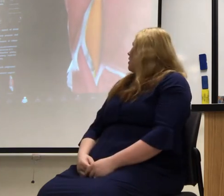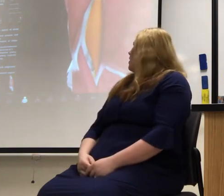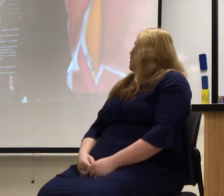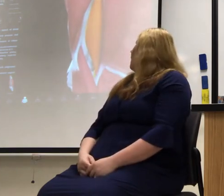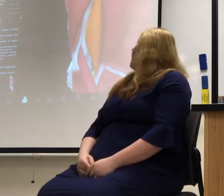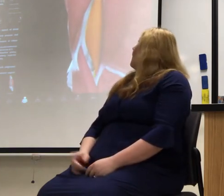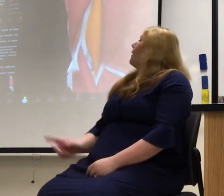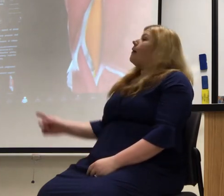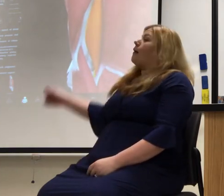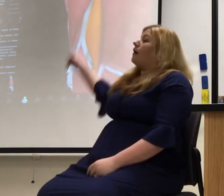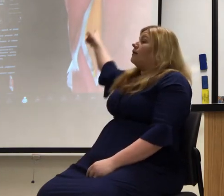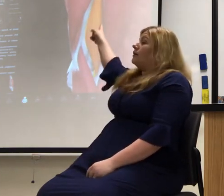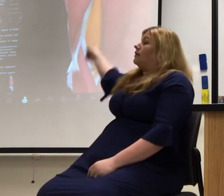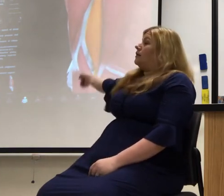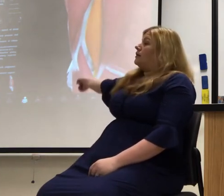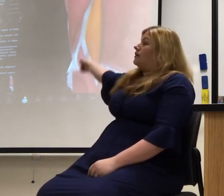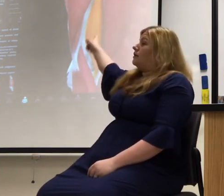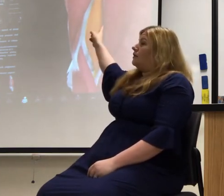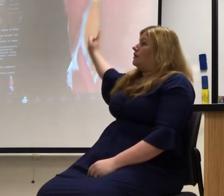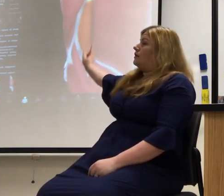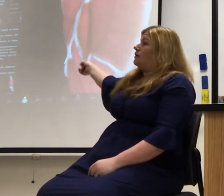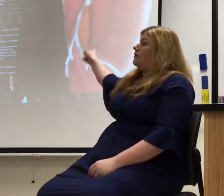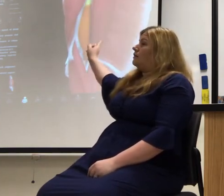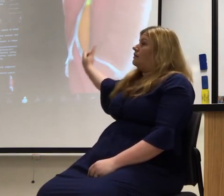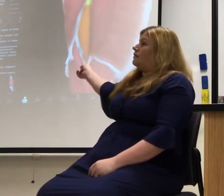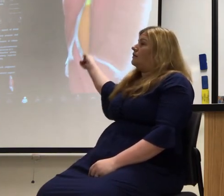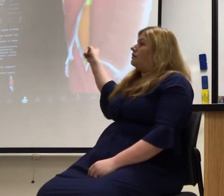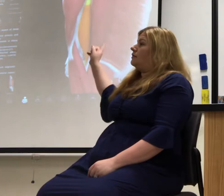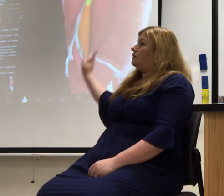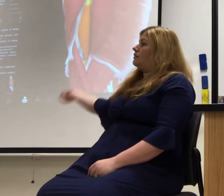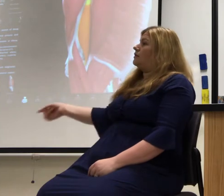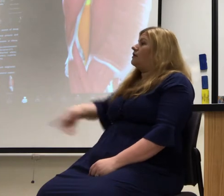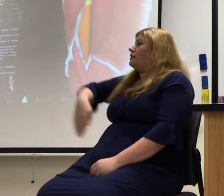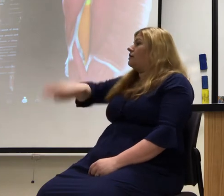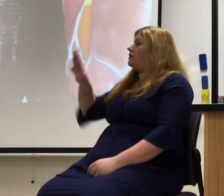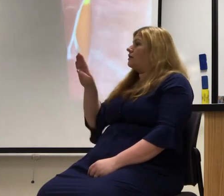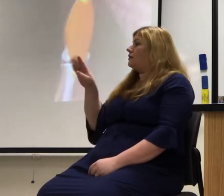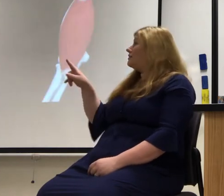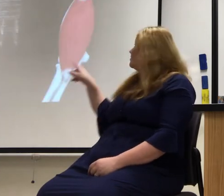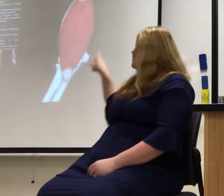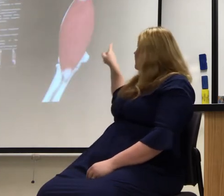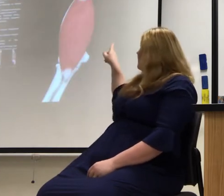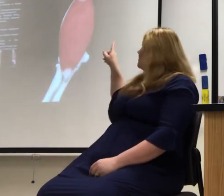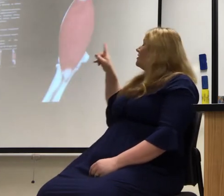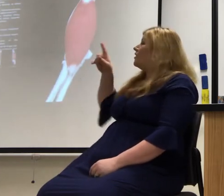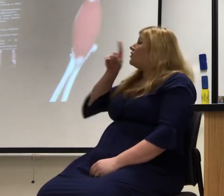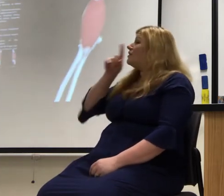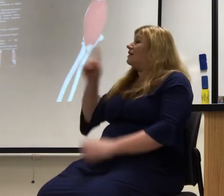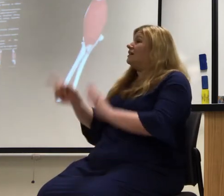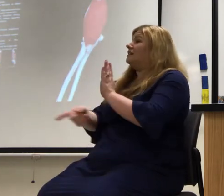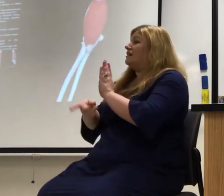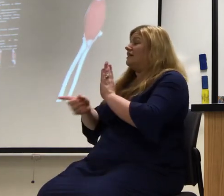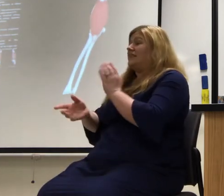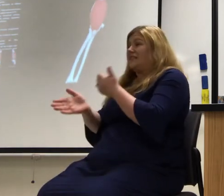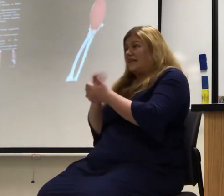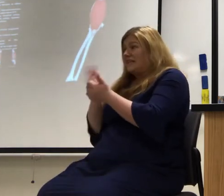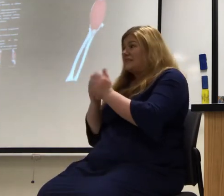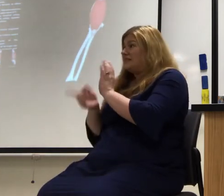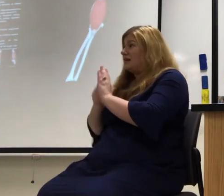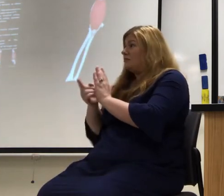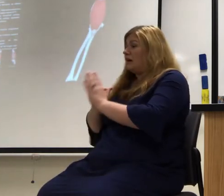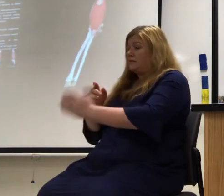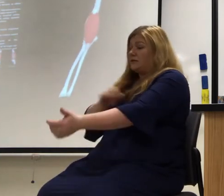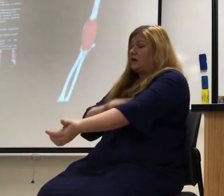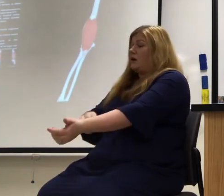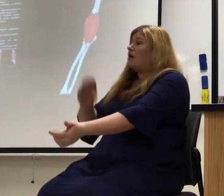I have it highlighted, but it's hard to see. I know it doesn't project too well. Let me isolate it. That's what it looks like by itself.